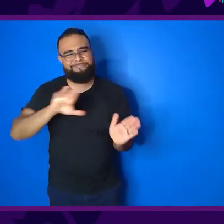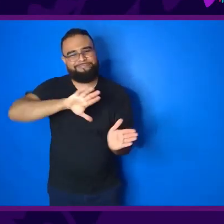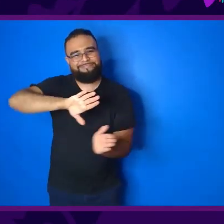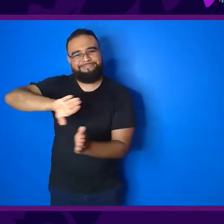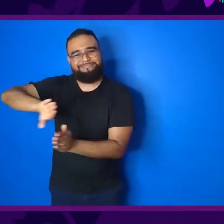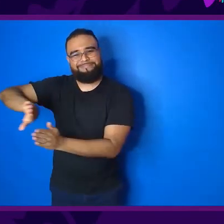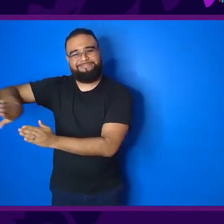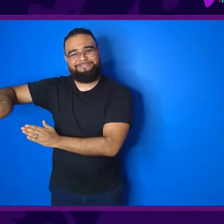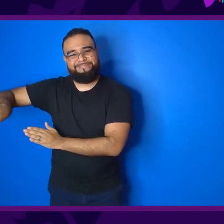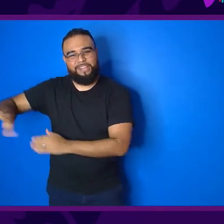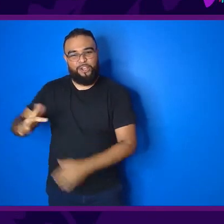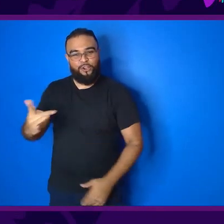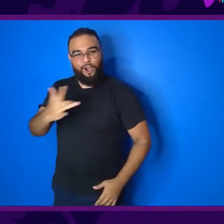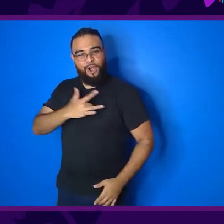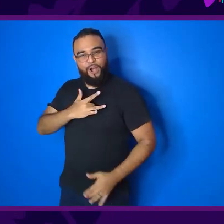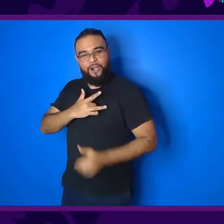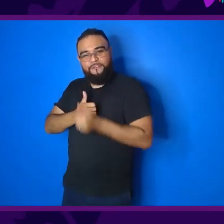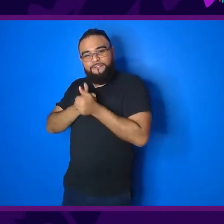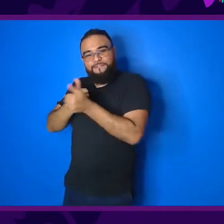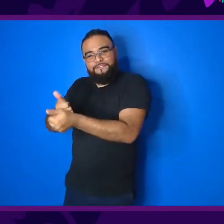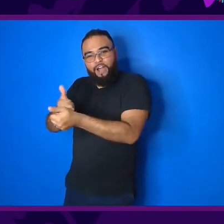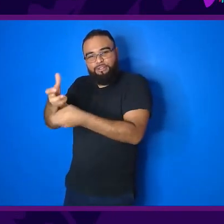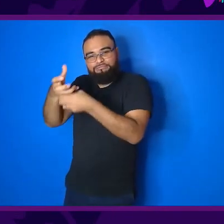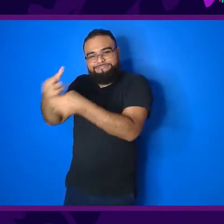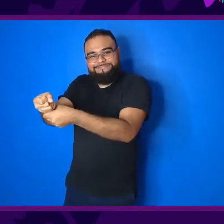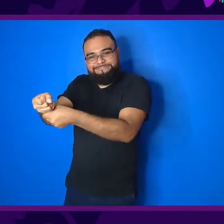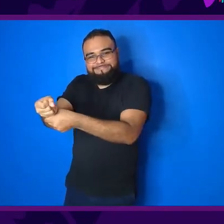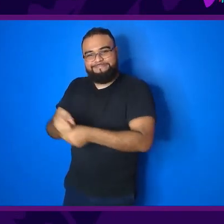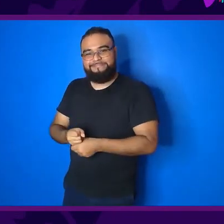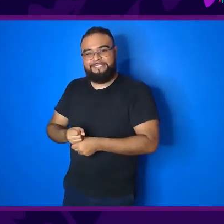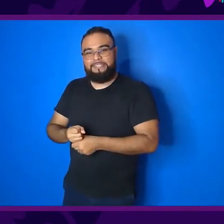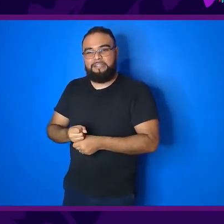heart, your instinct when you see what isn't fair.